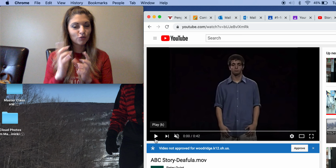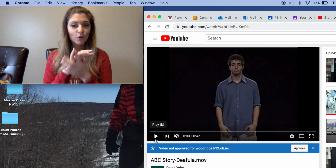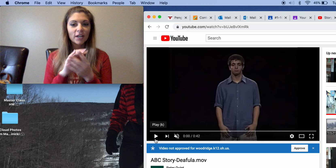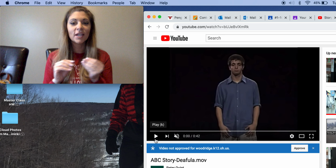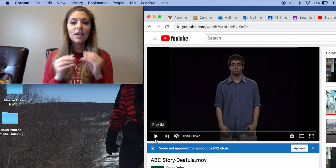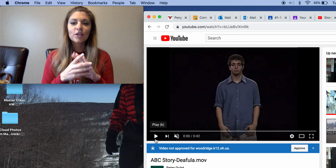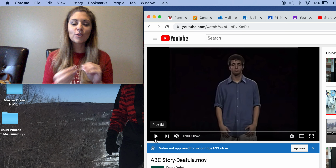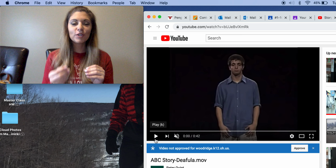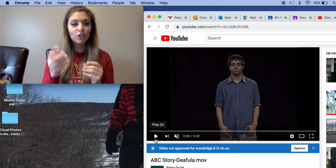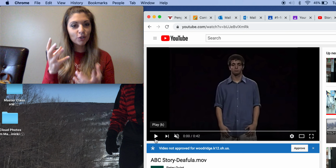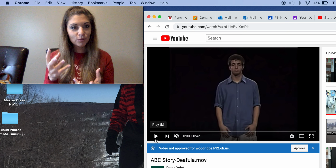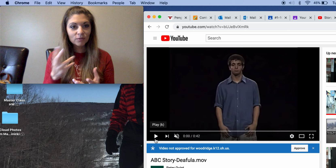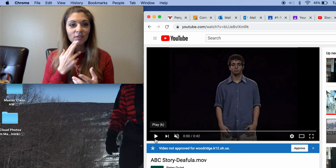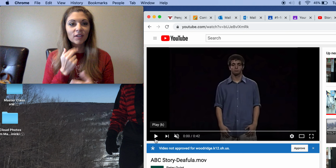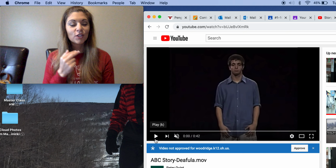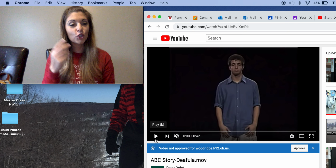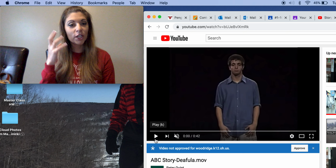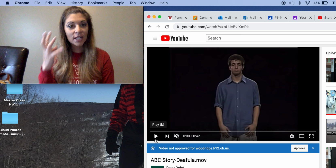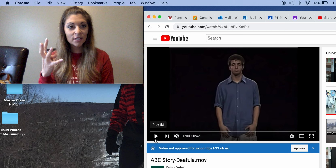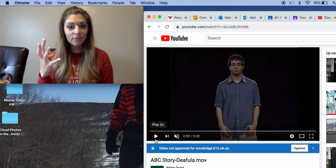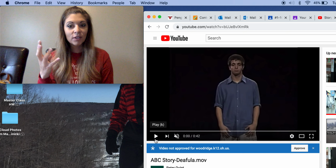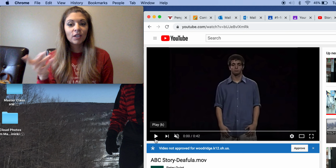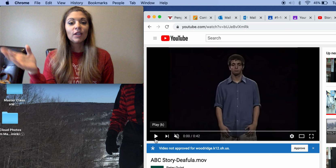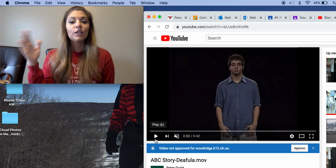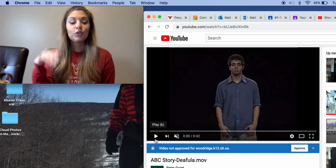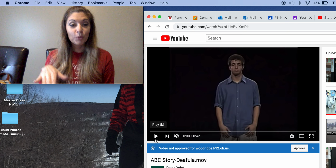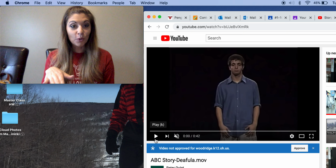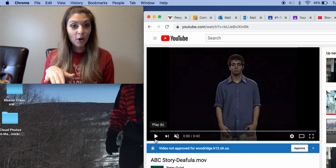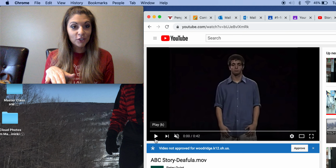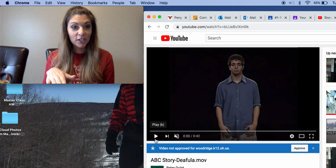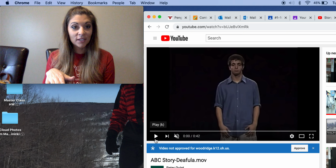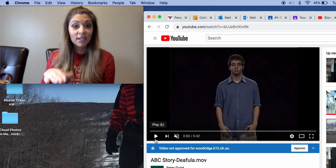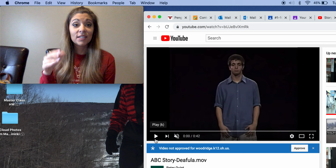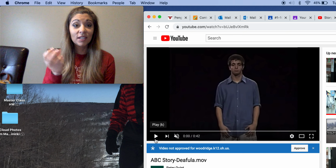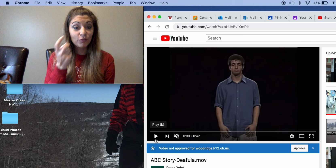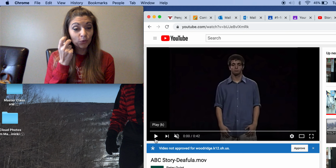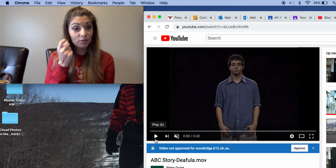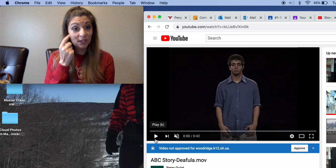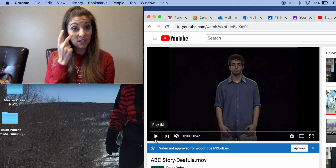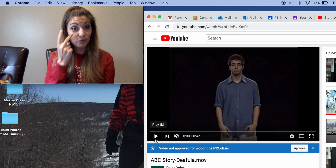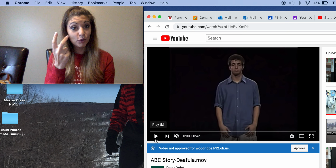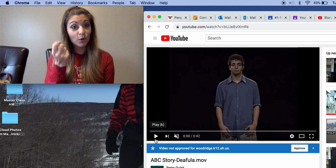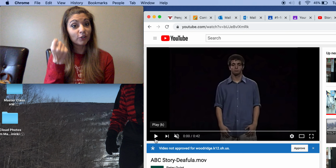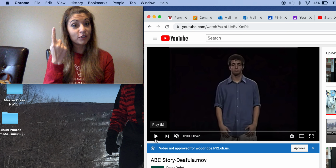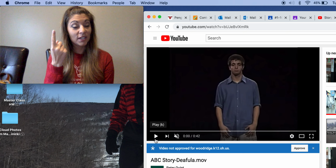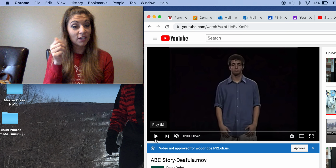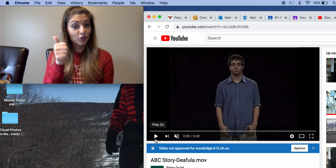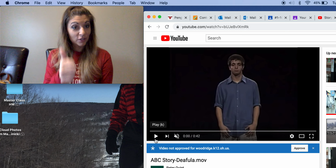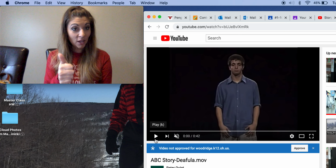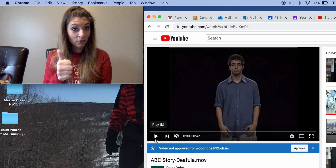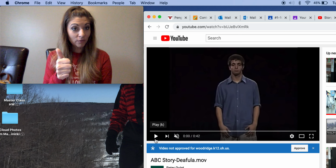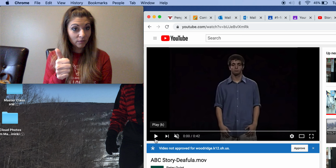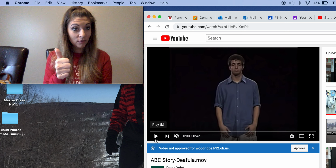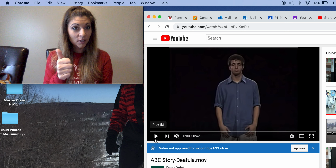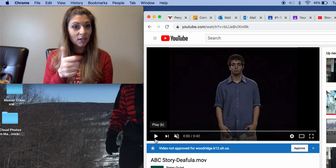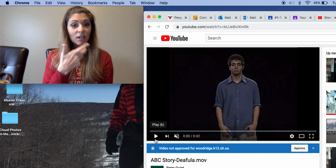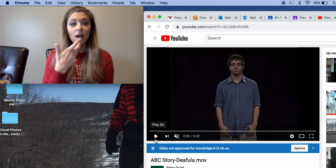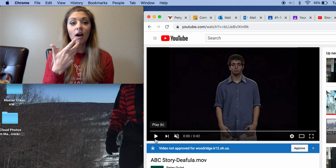Change the story. So it's cute, it's creative. So we're gonna watch it, see if you understand it